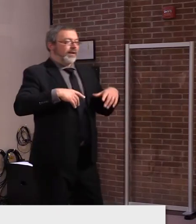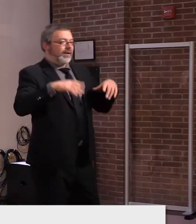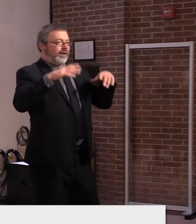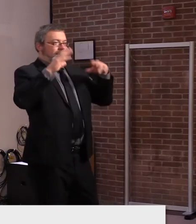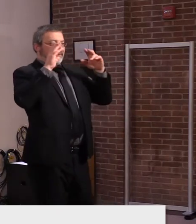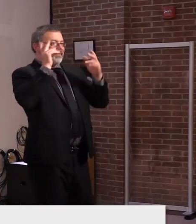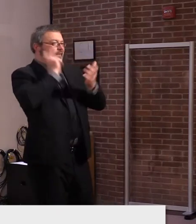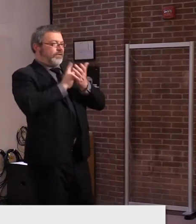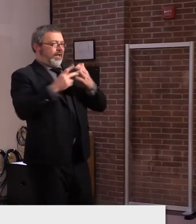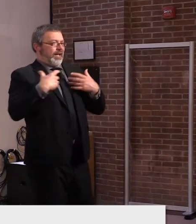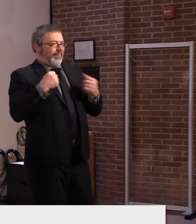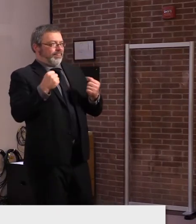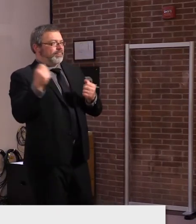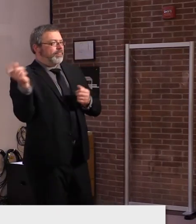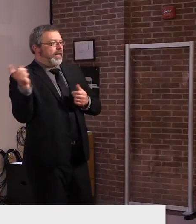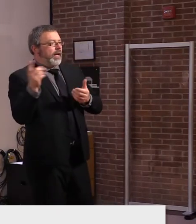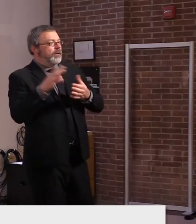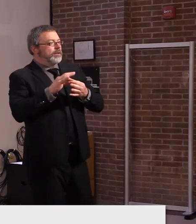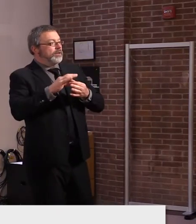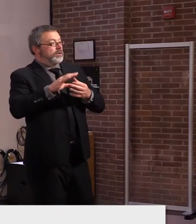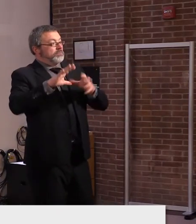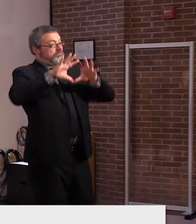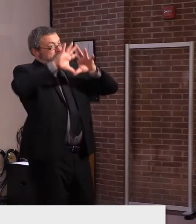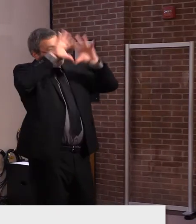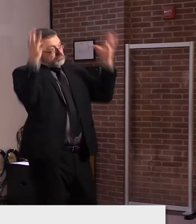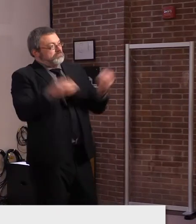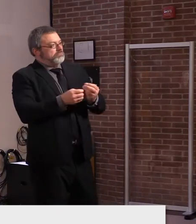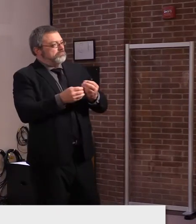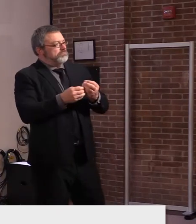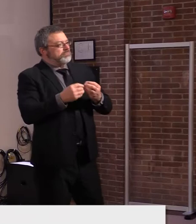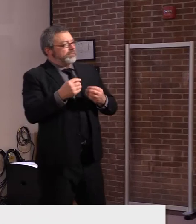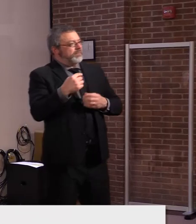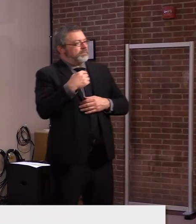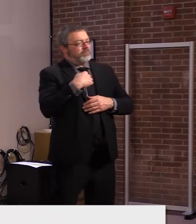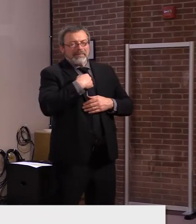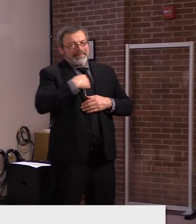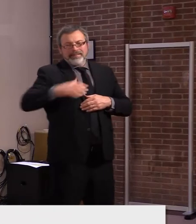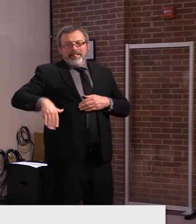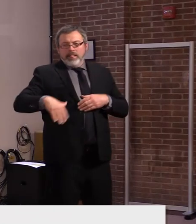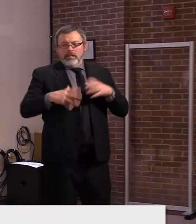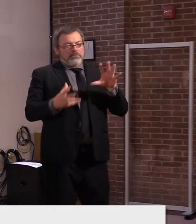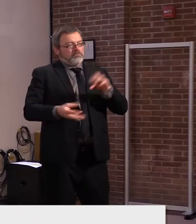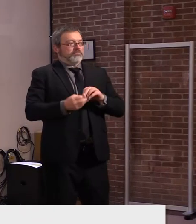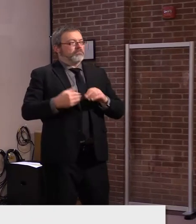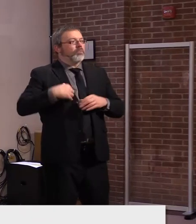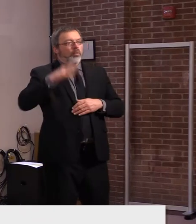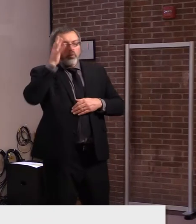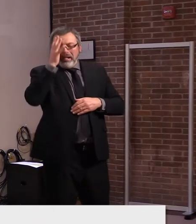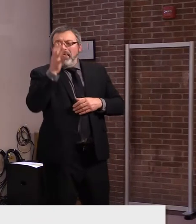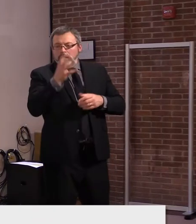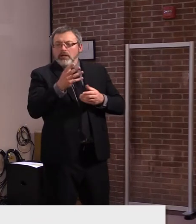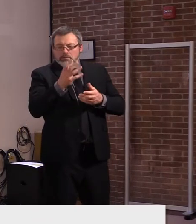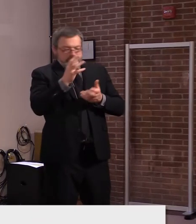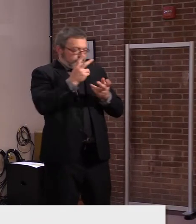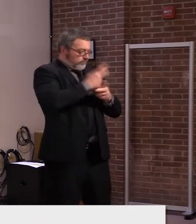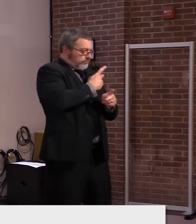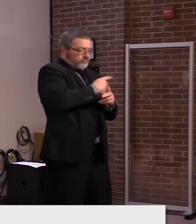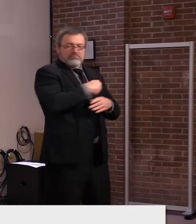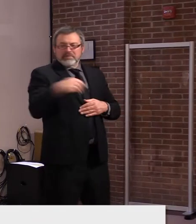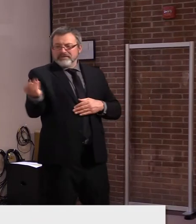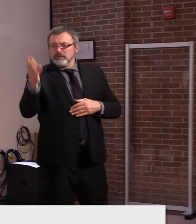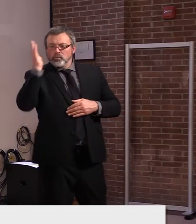I don't have the total number, but I'll get the total number for you. But I would say that we are hoping that we have a